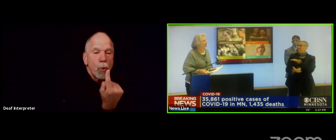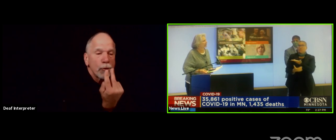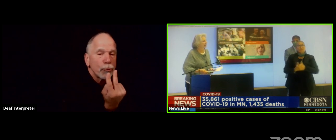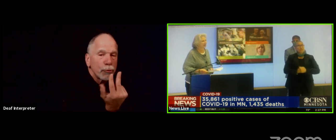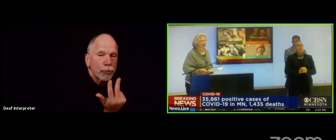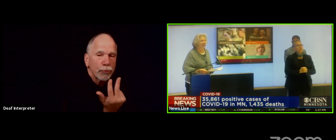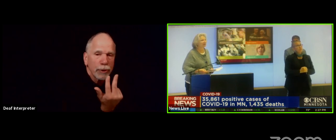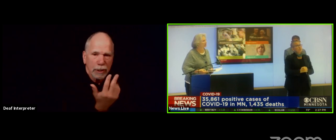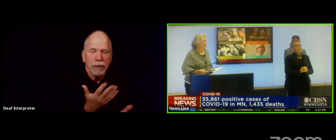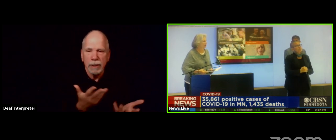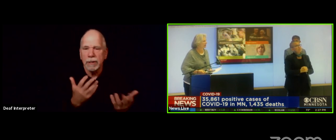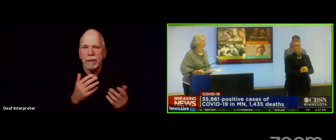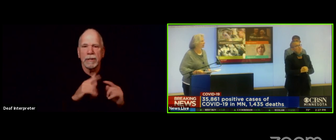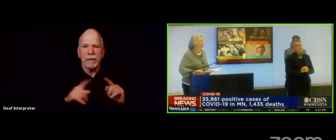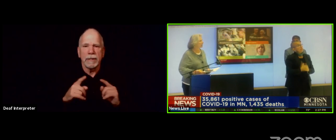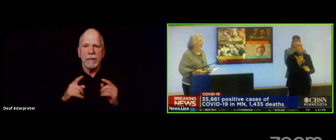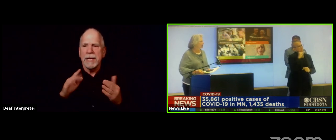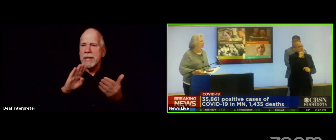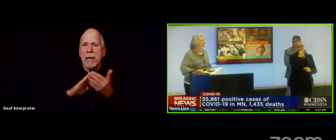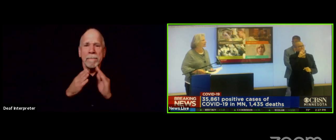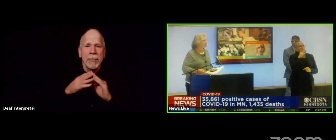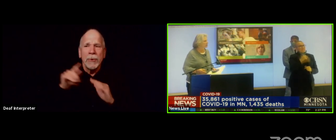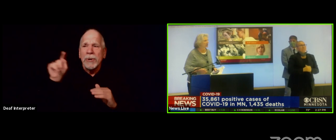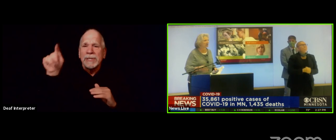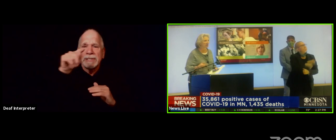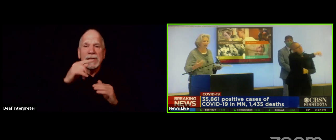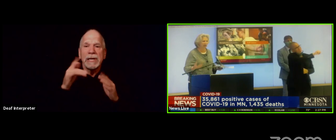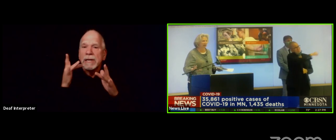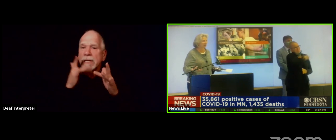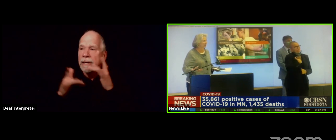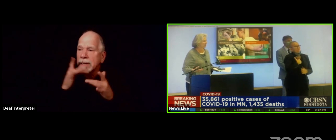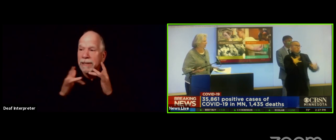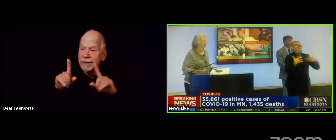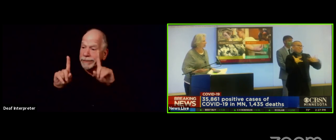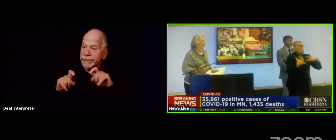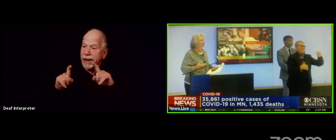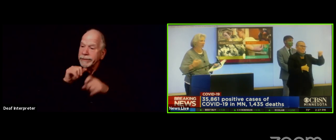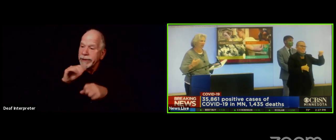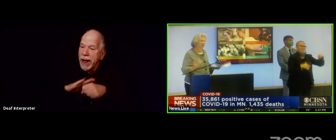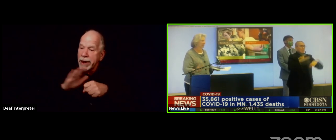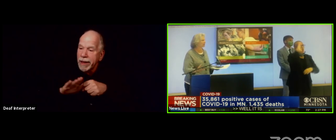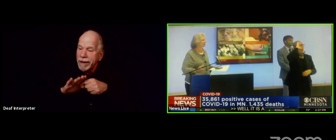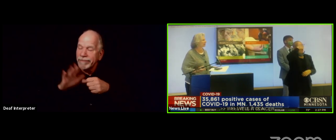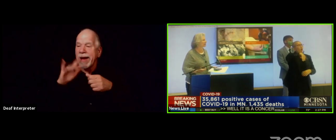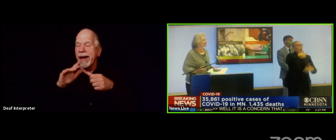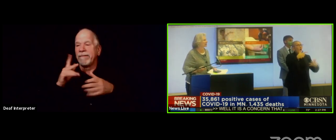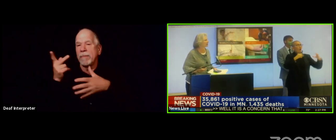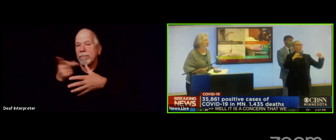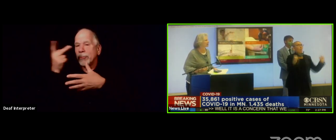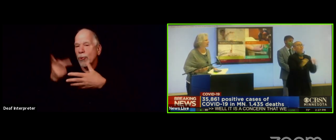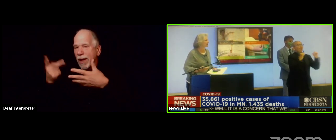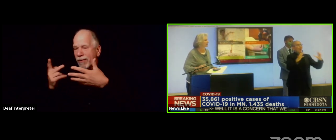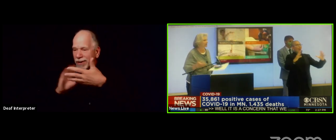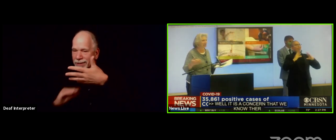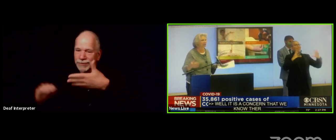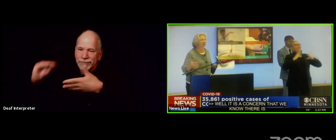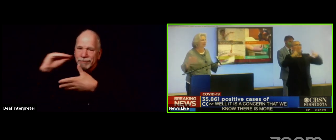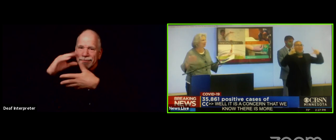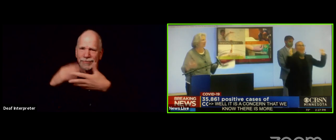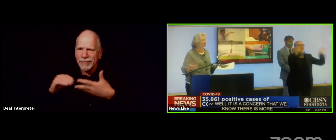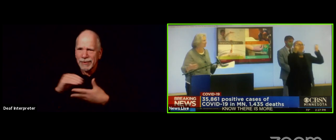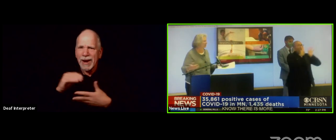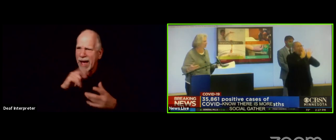Well, that it is a concern that we know that there's more social gathering going on. We just keep on reinforcing the importance of